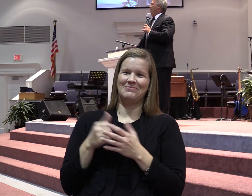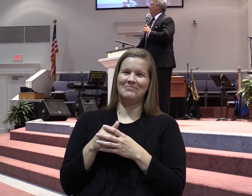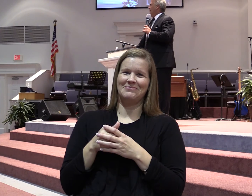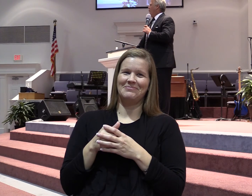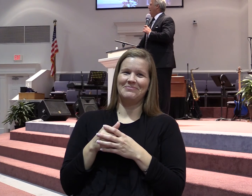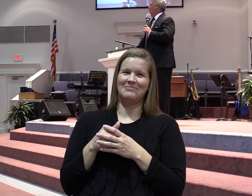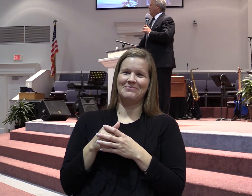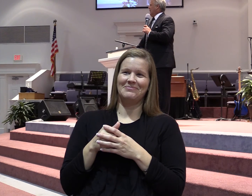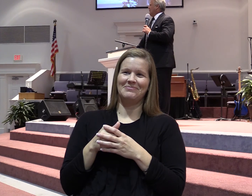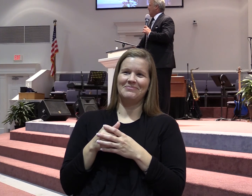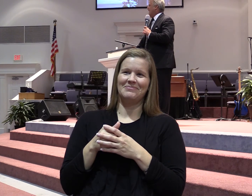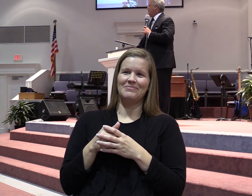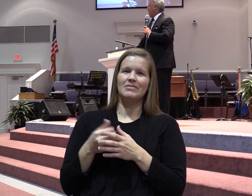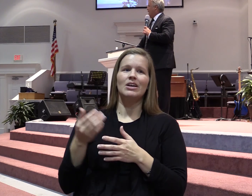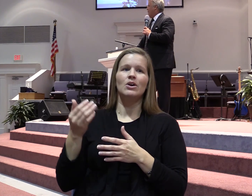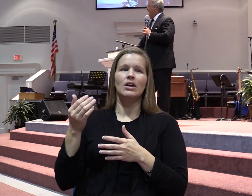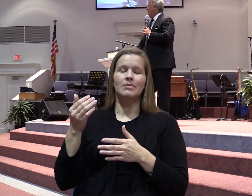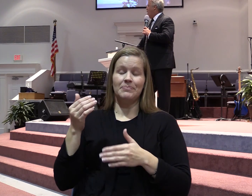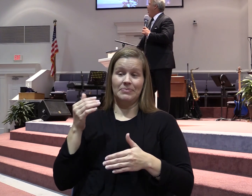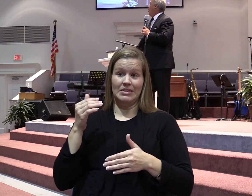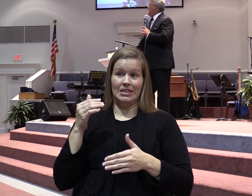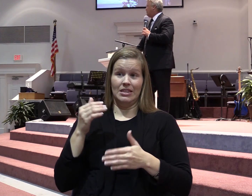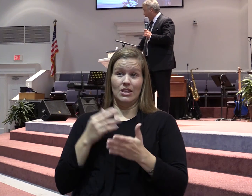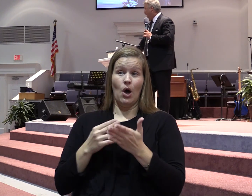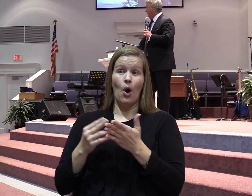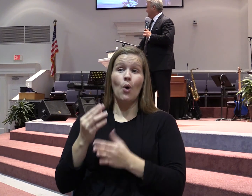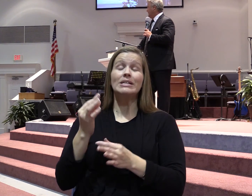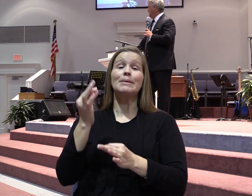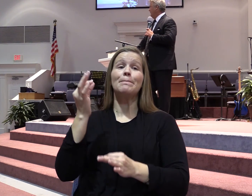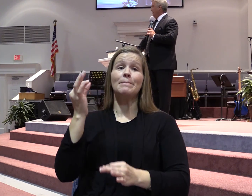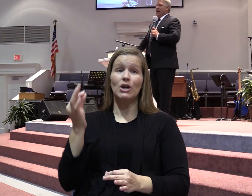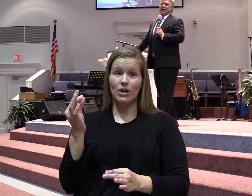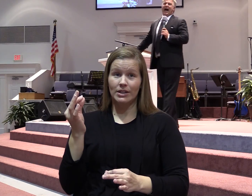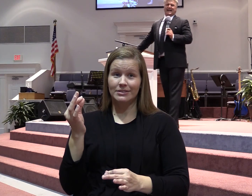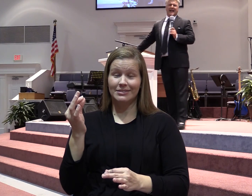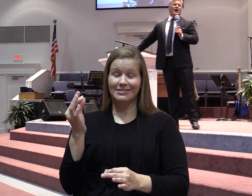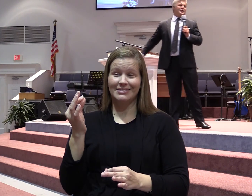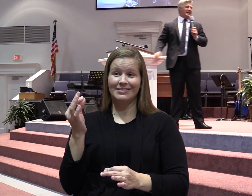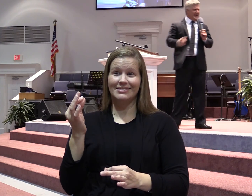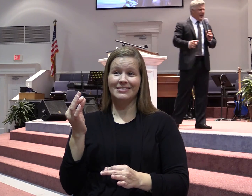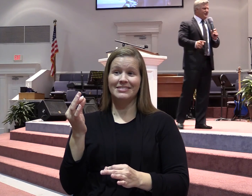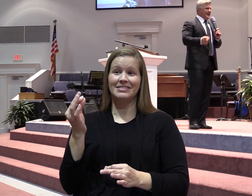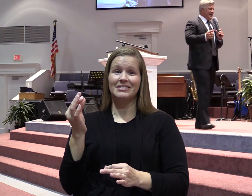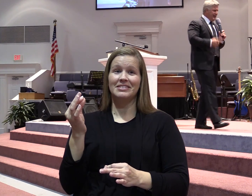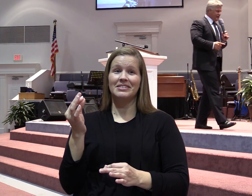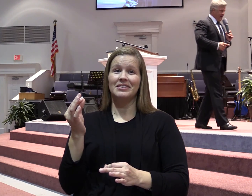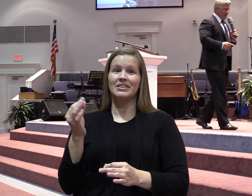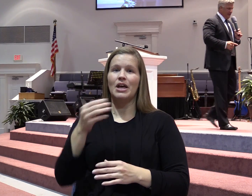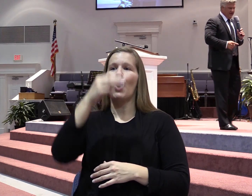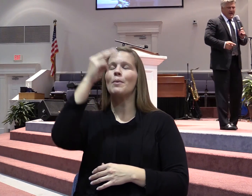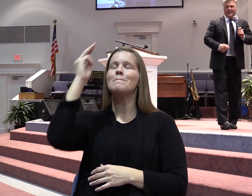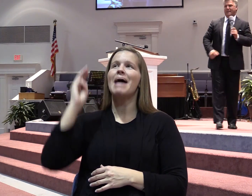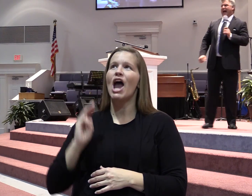When what was conceived of her by the Holy Spirit got near the gift in